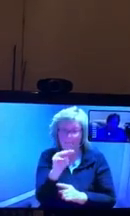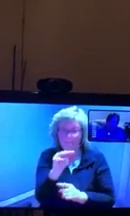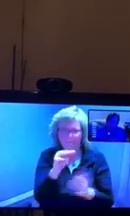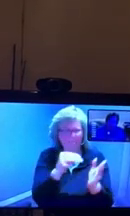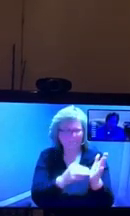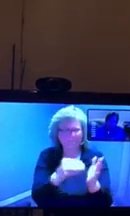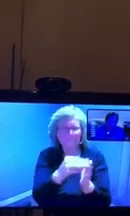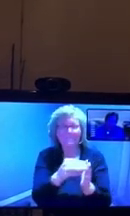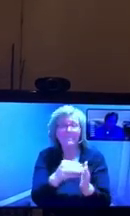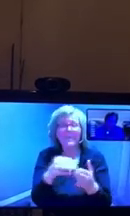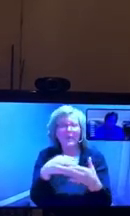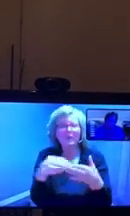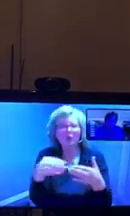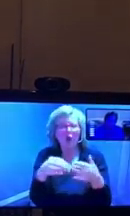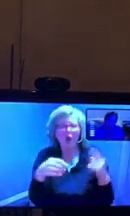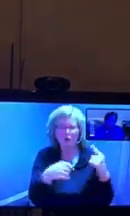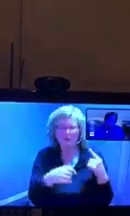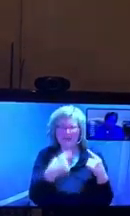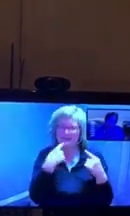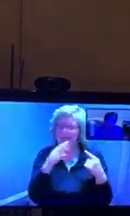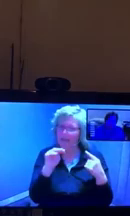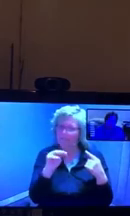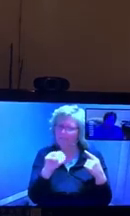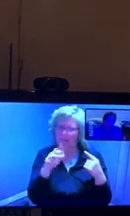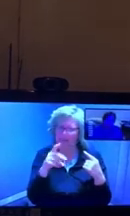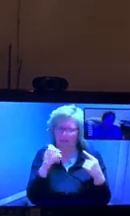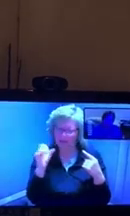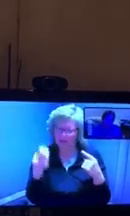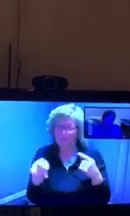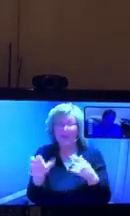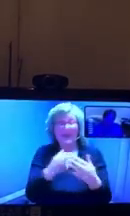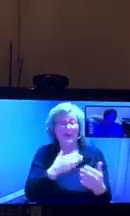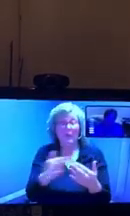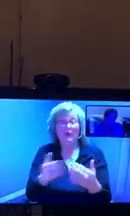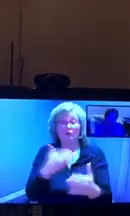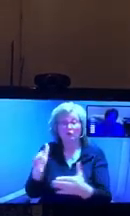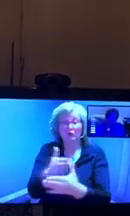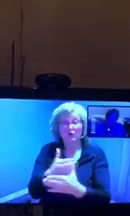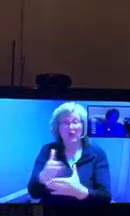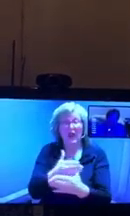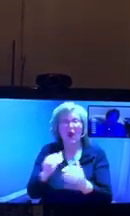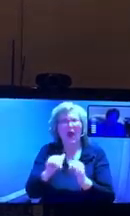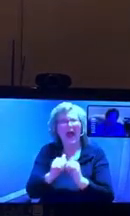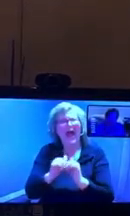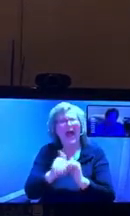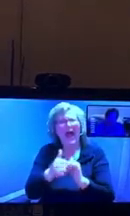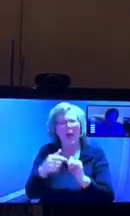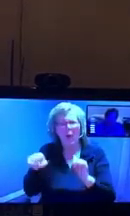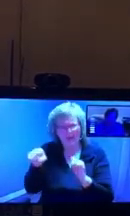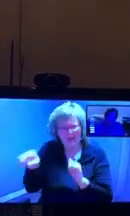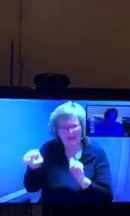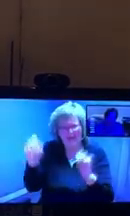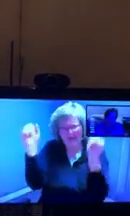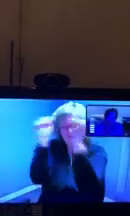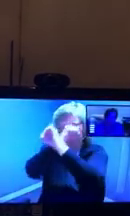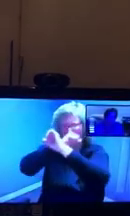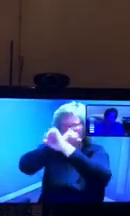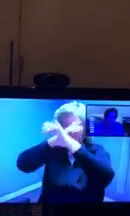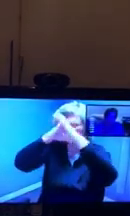over the next 2 years. And to show you how this guy has visualized all of this, it's simple. He believes we